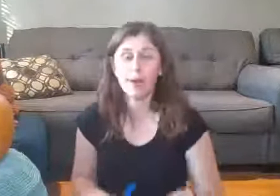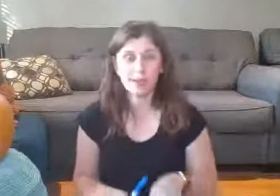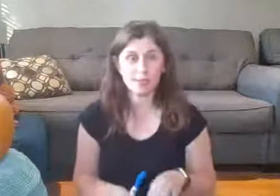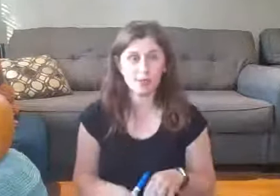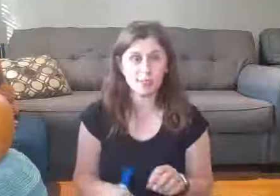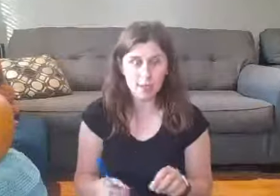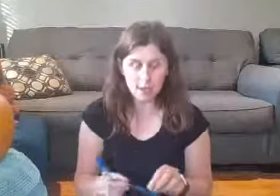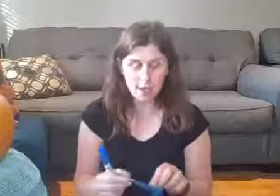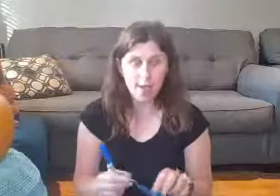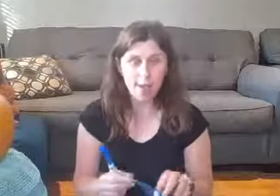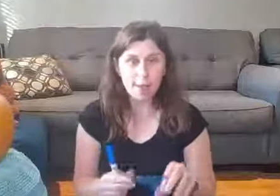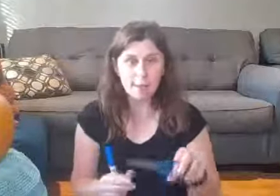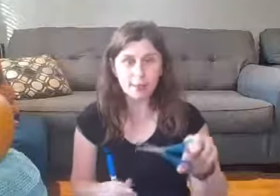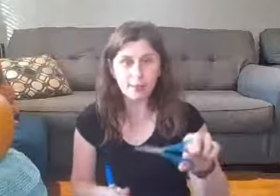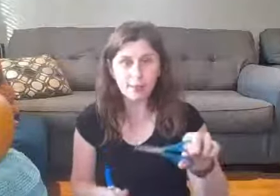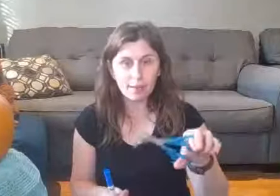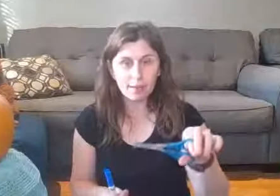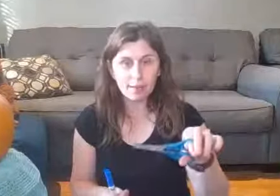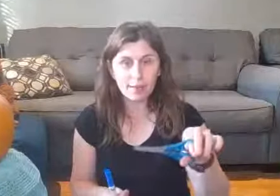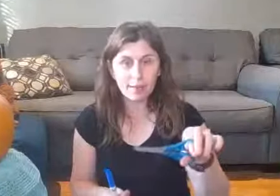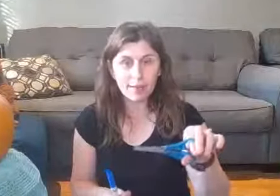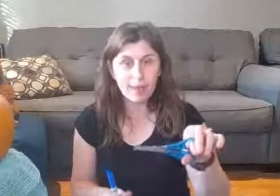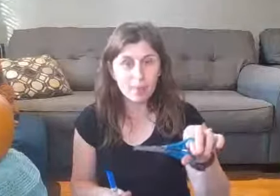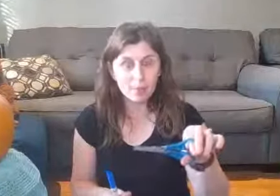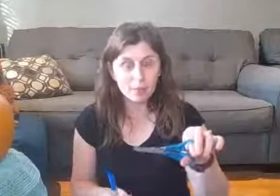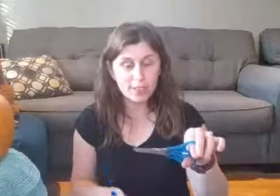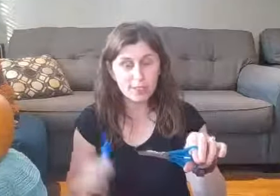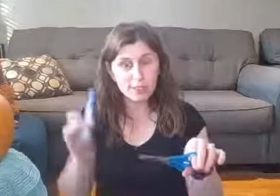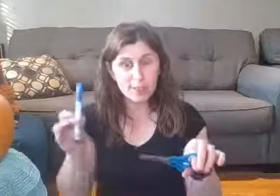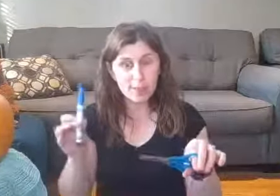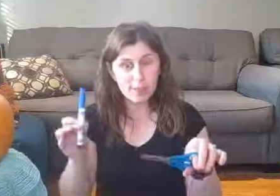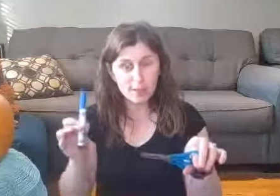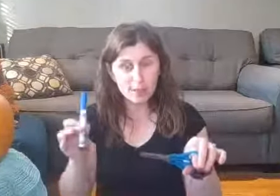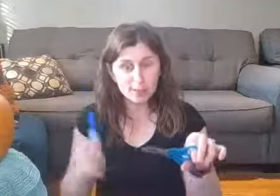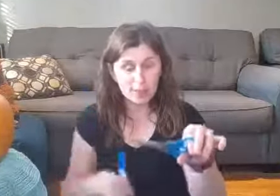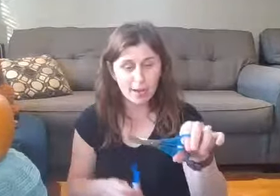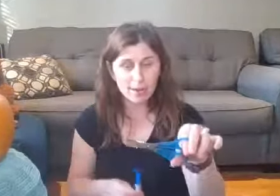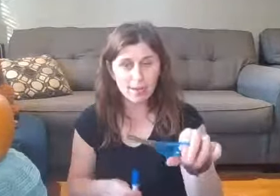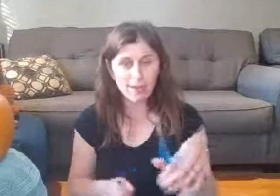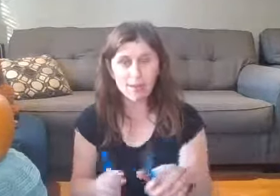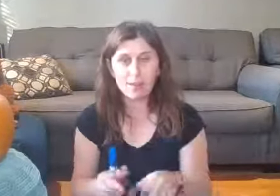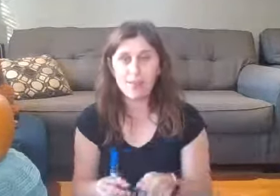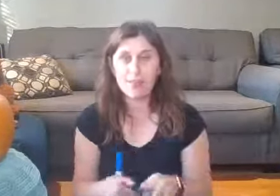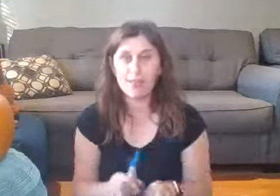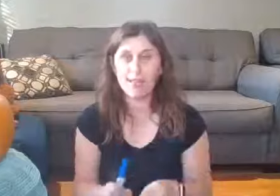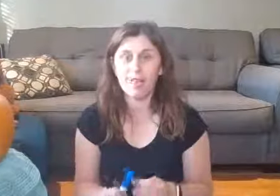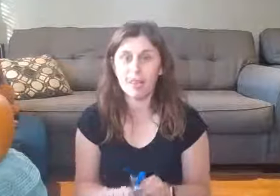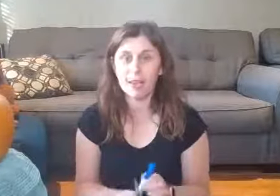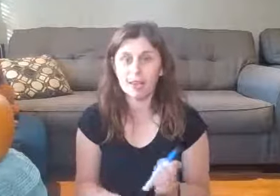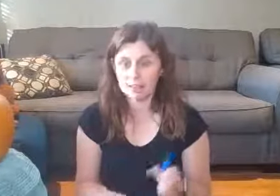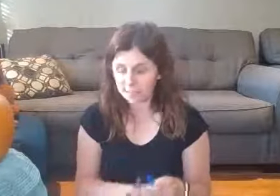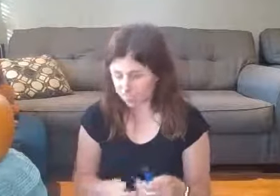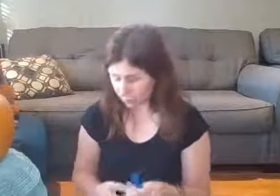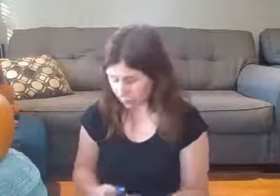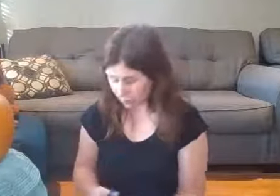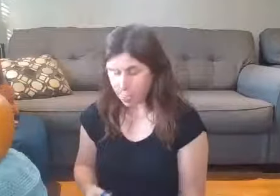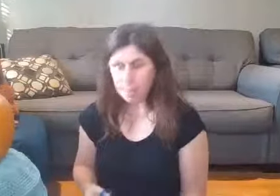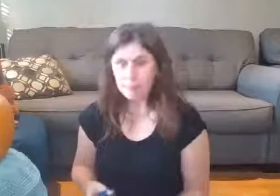practice those fine motor skills beyond the writing utensil, They can have a pair of scissors, maybe